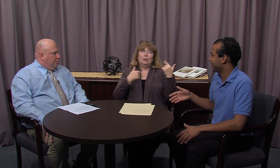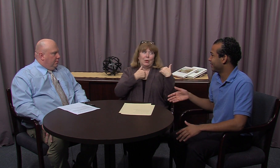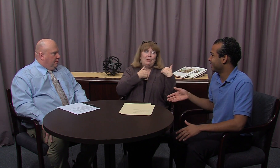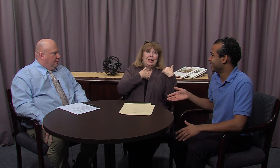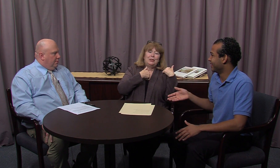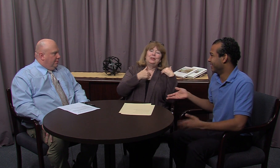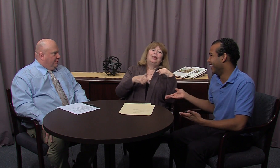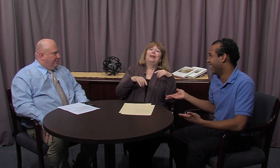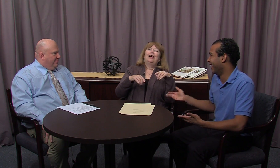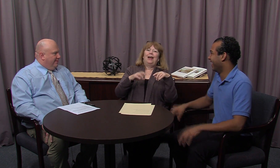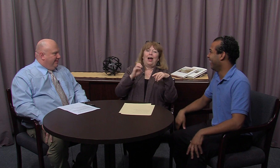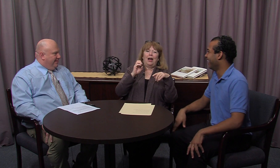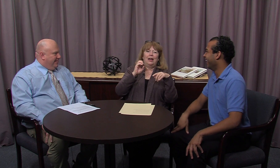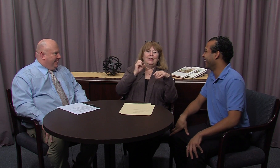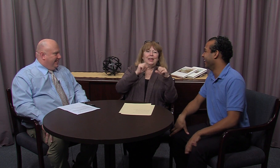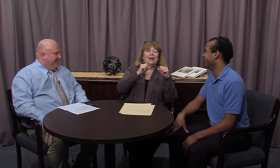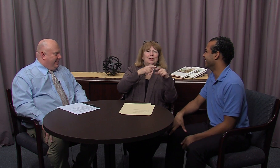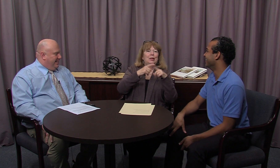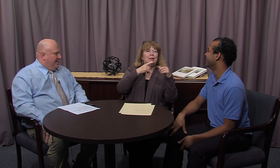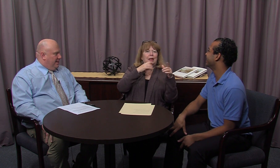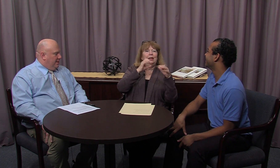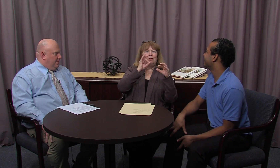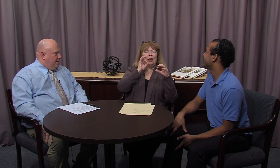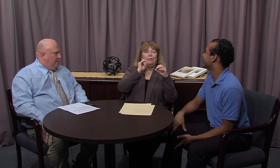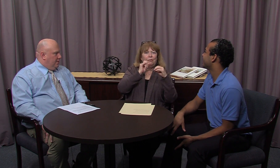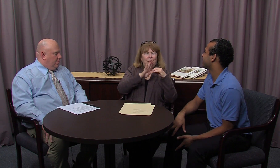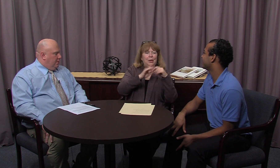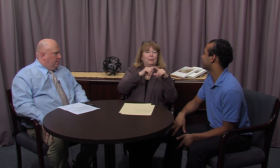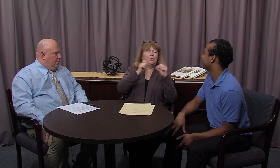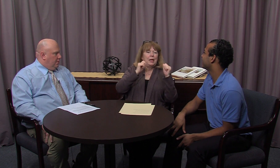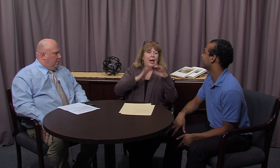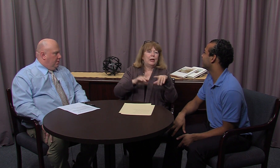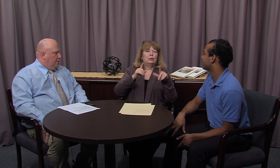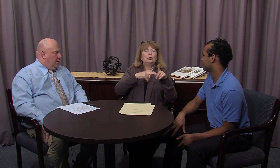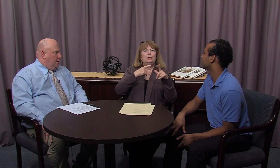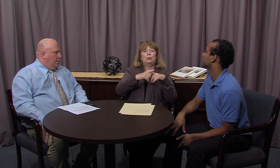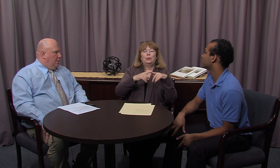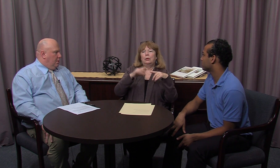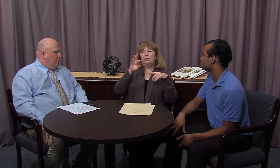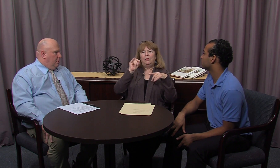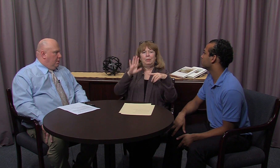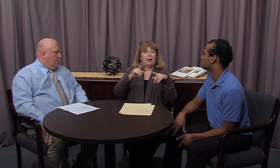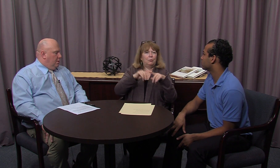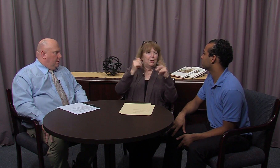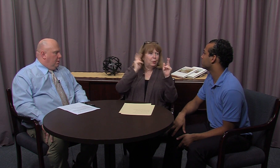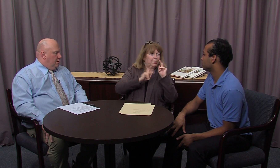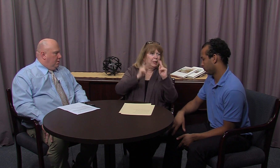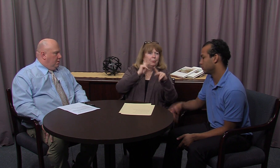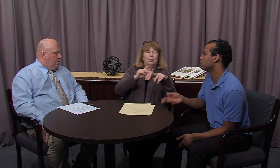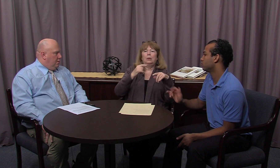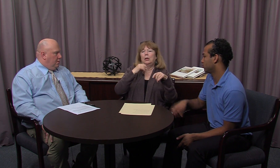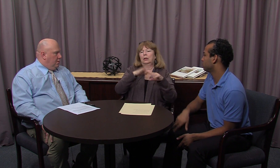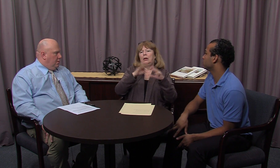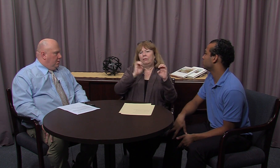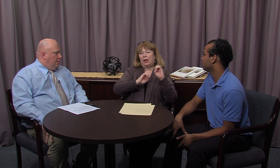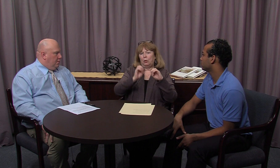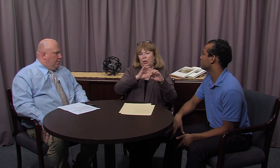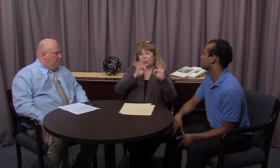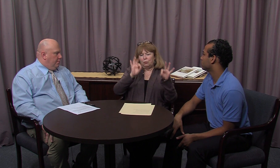I want to answer that. Yeah, sometimes I feedback from the actors or feedback from other people on our evaluation